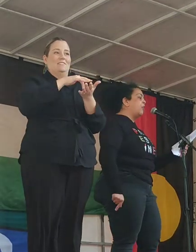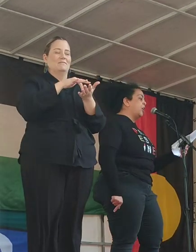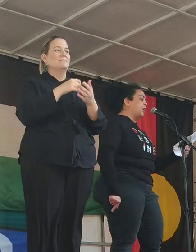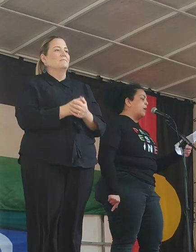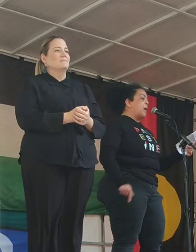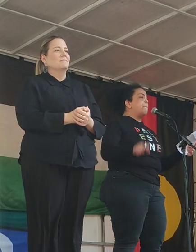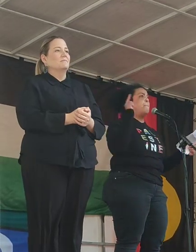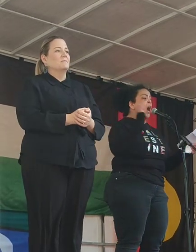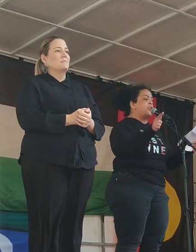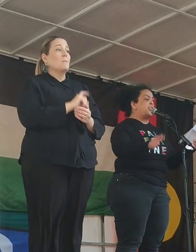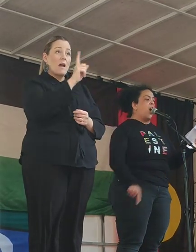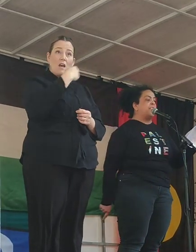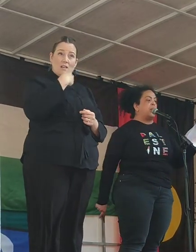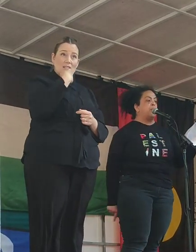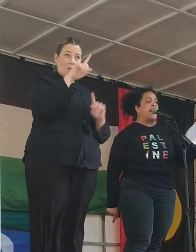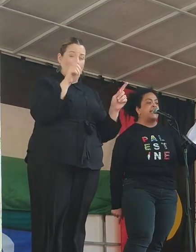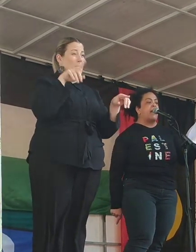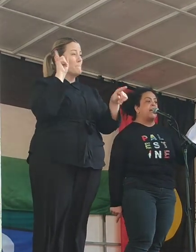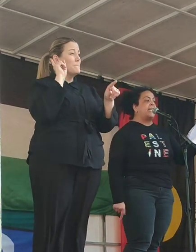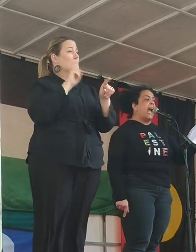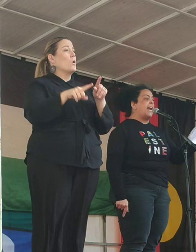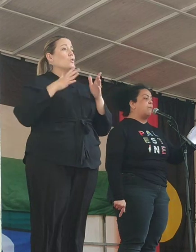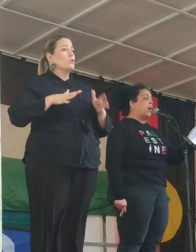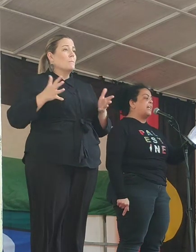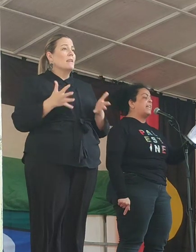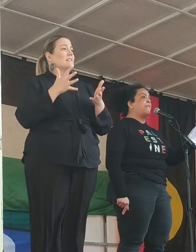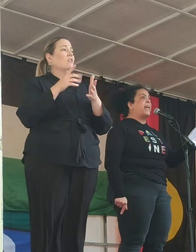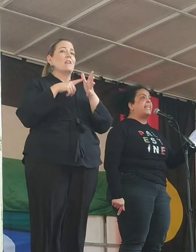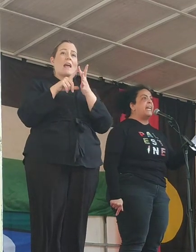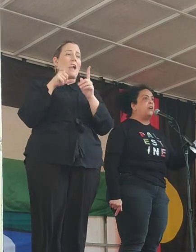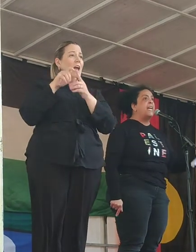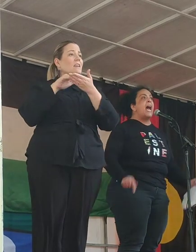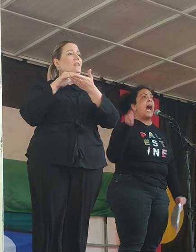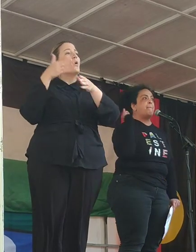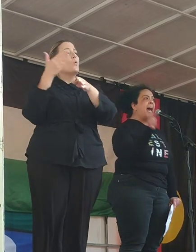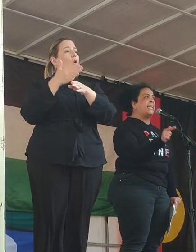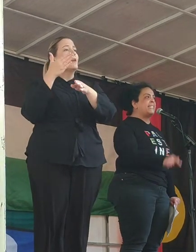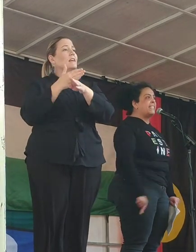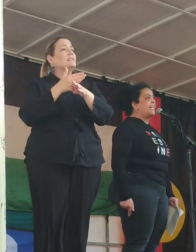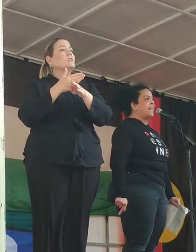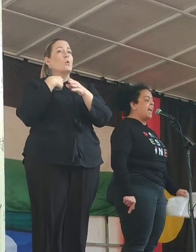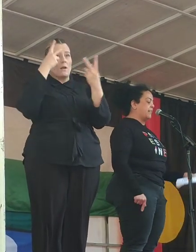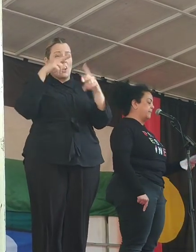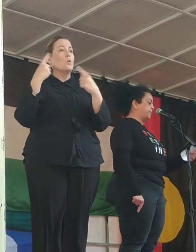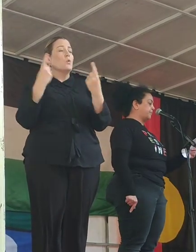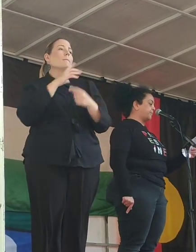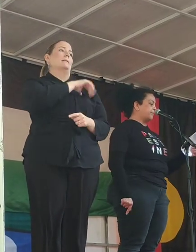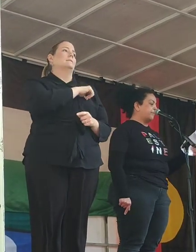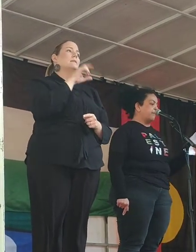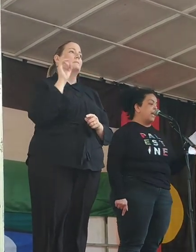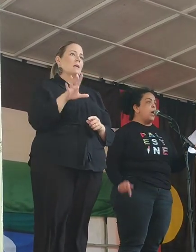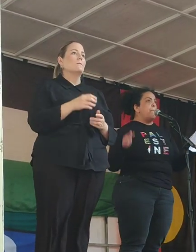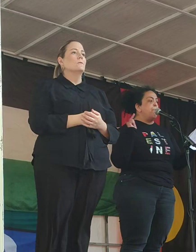But let me tell you, most of the humanitarian aid workers that have been killed are Palestinian.